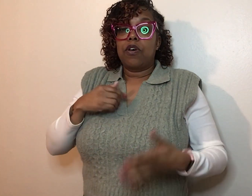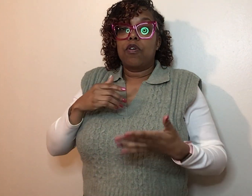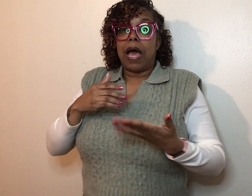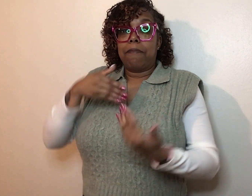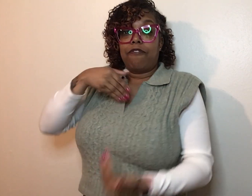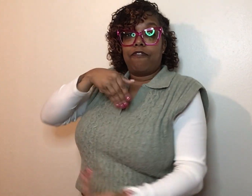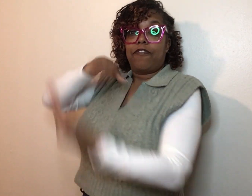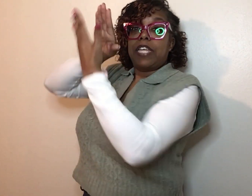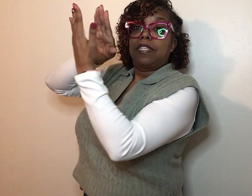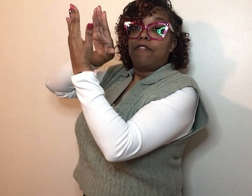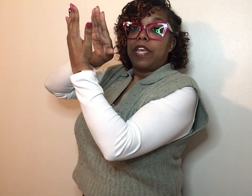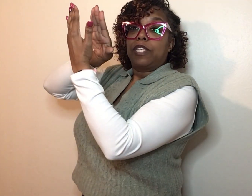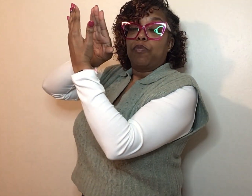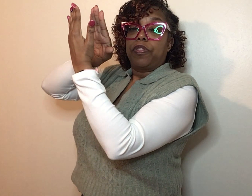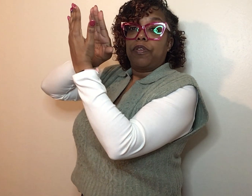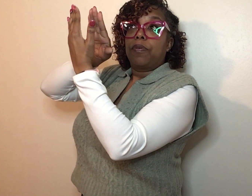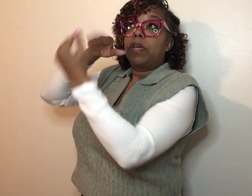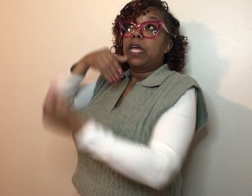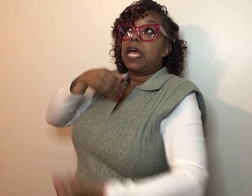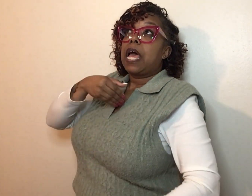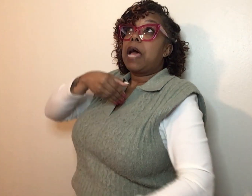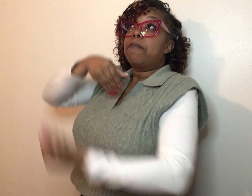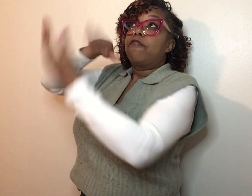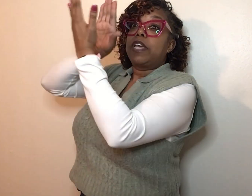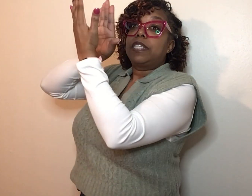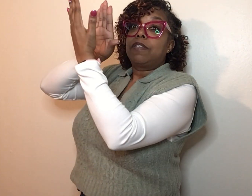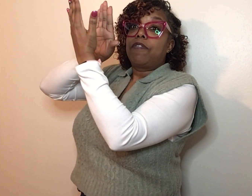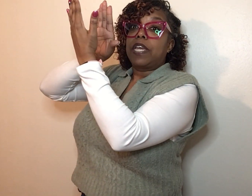So I'm face to face with you. I'm face to face.